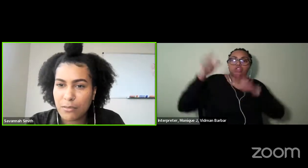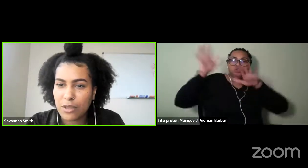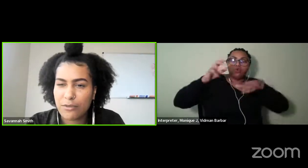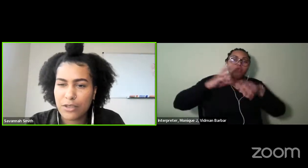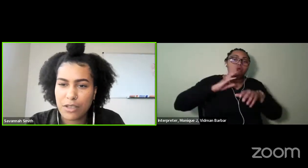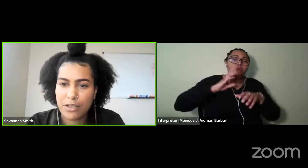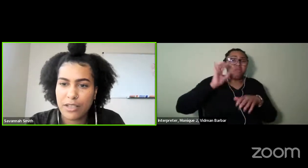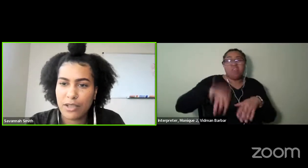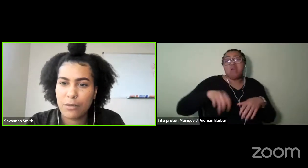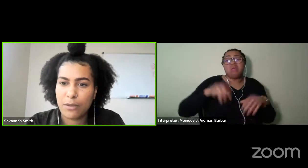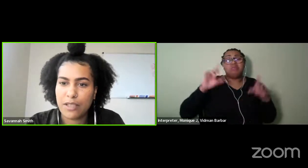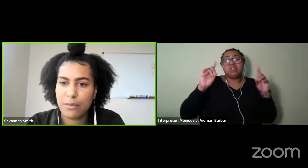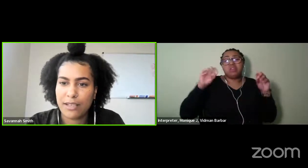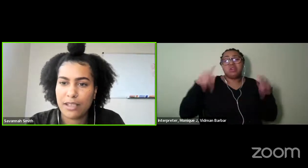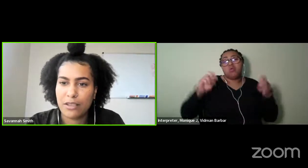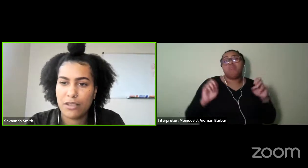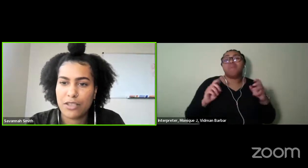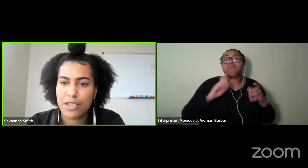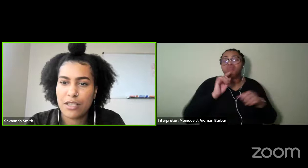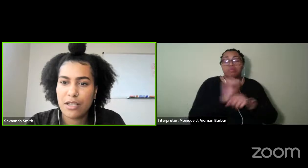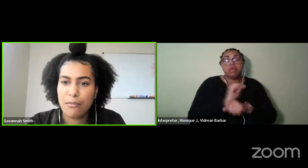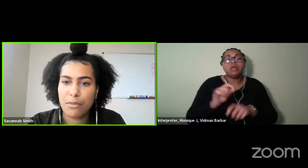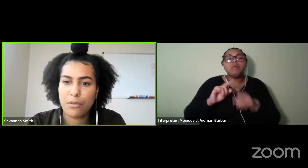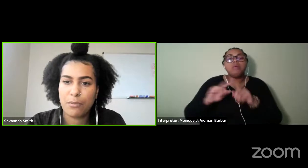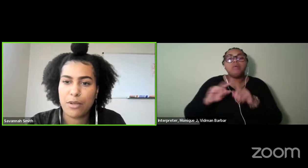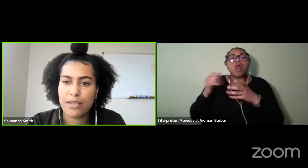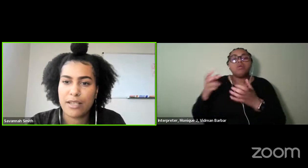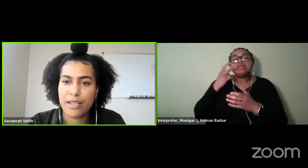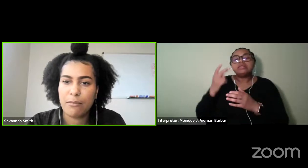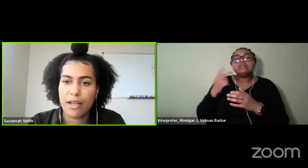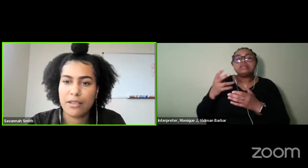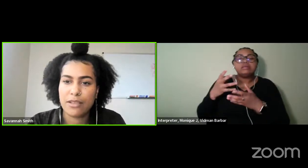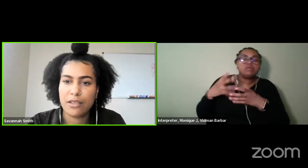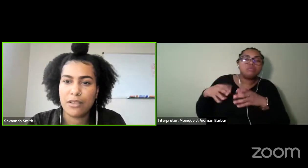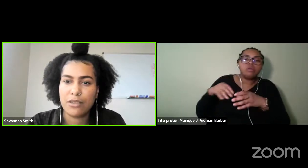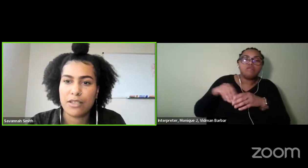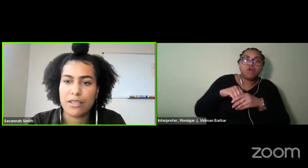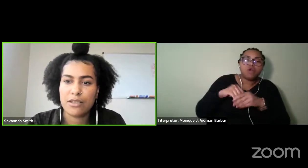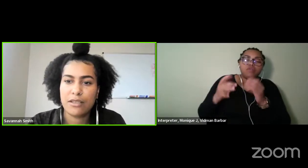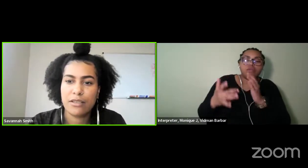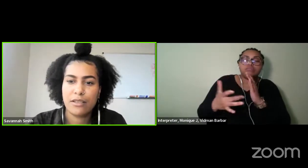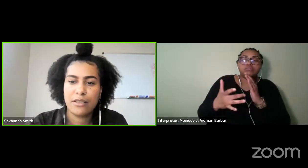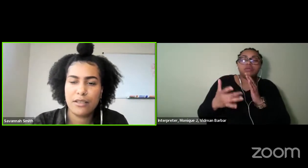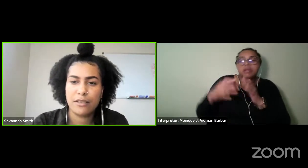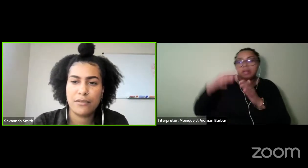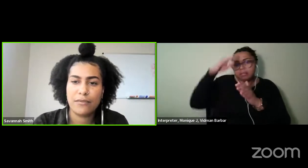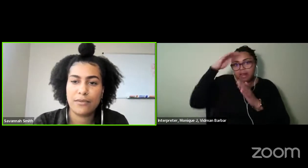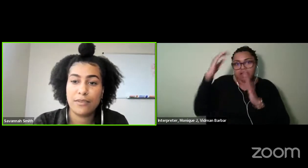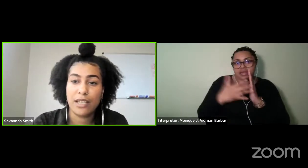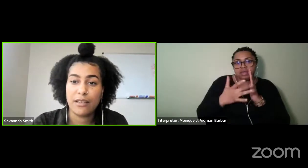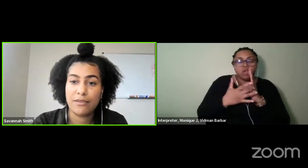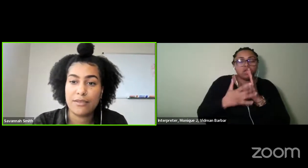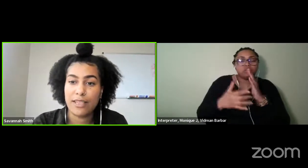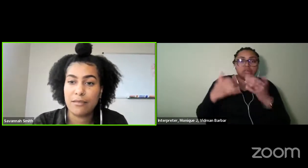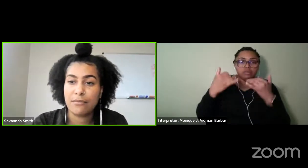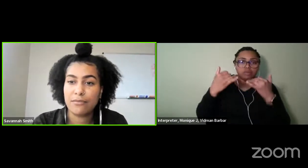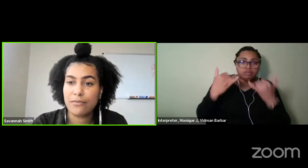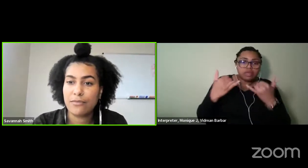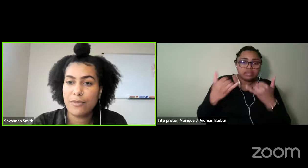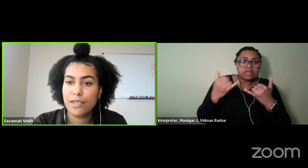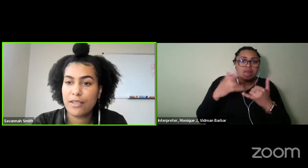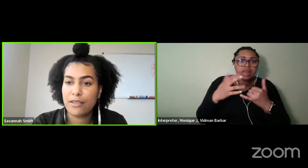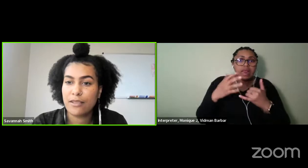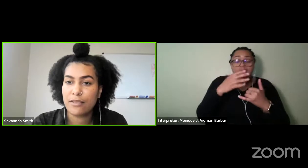I would like to see more infrastructure that incorporates Black technologies, both present and past technologies. Yeah,